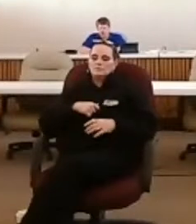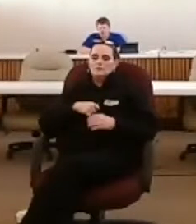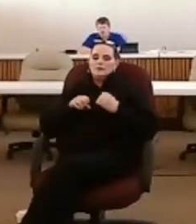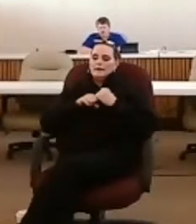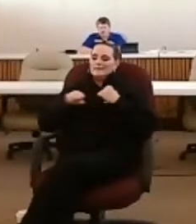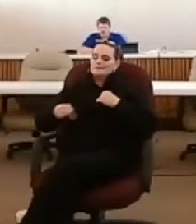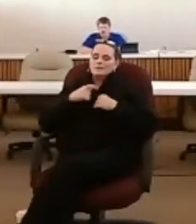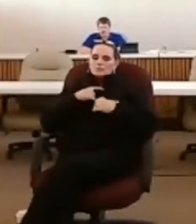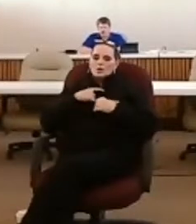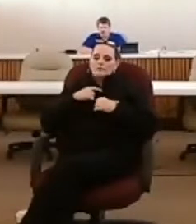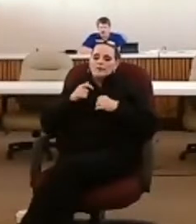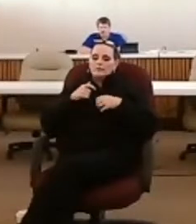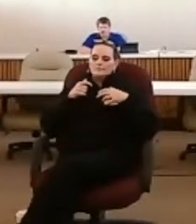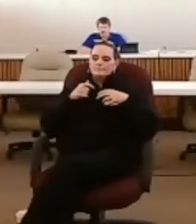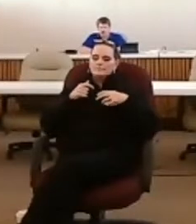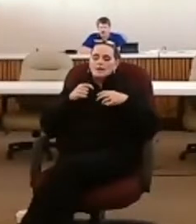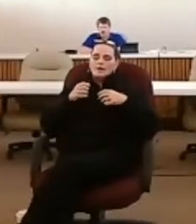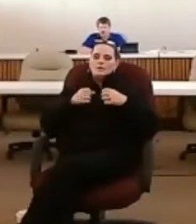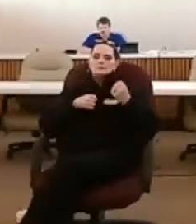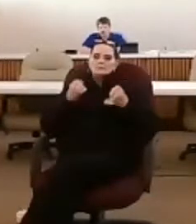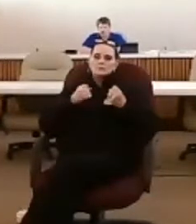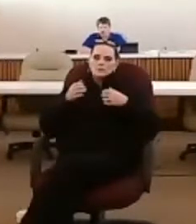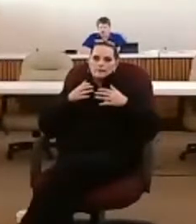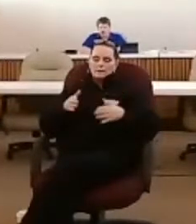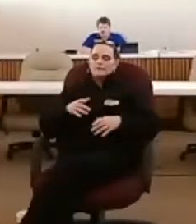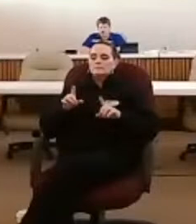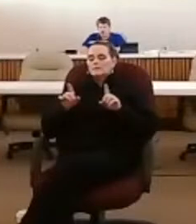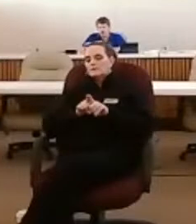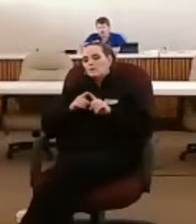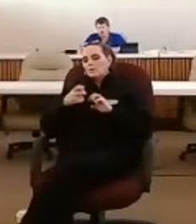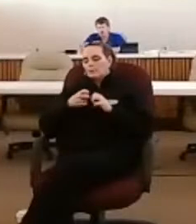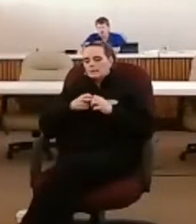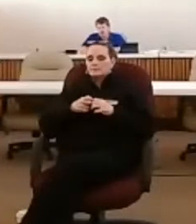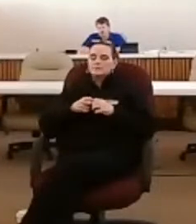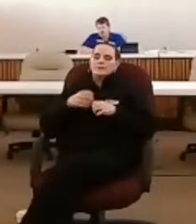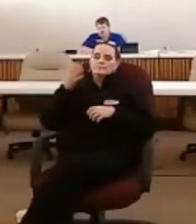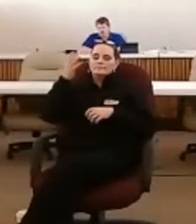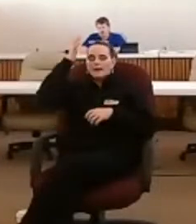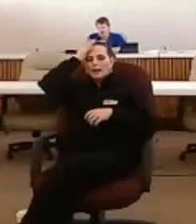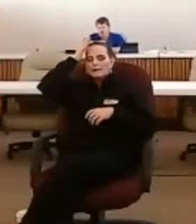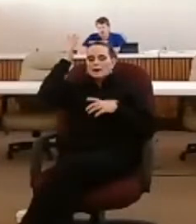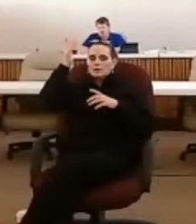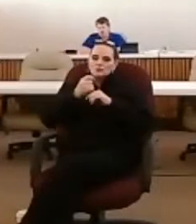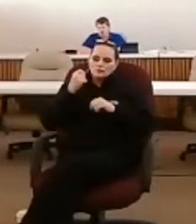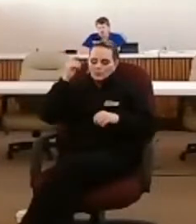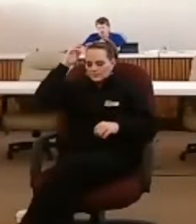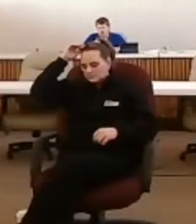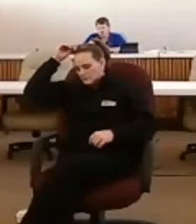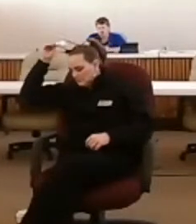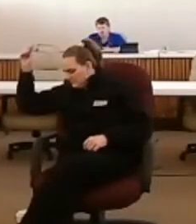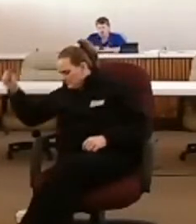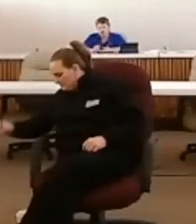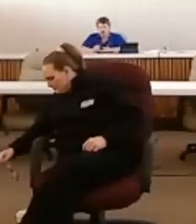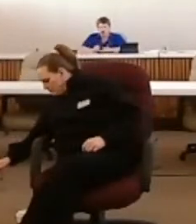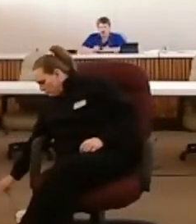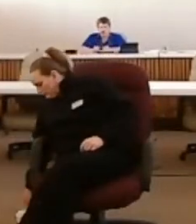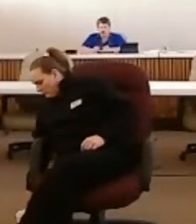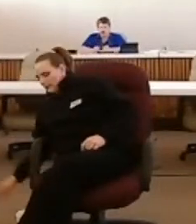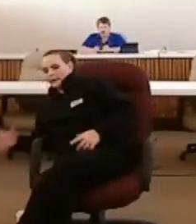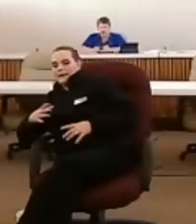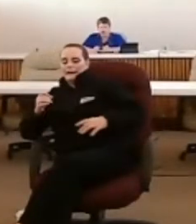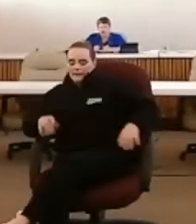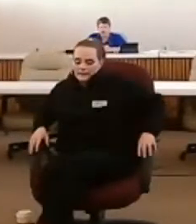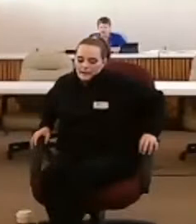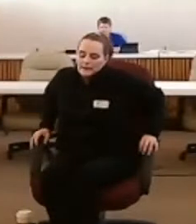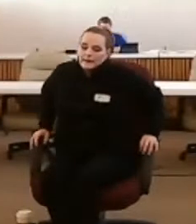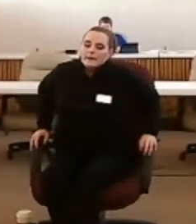driveway. We've also had some problems where garbage trucks and or emergency vehicles